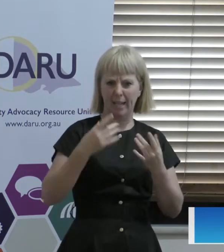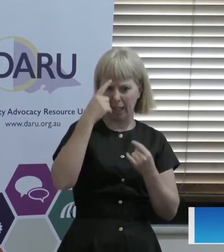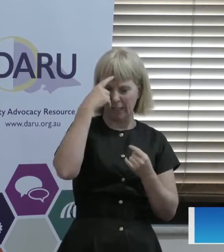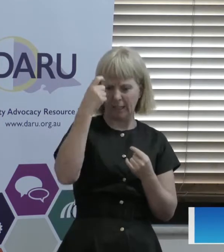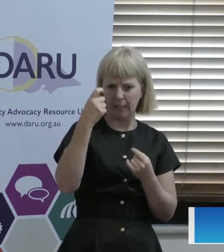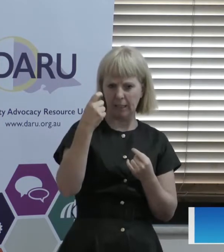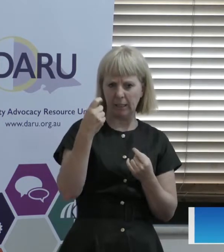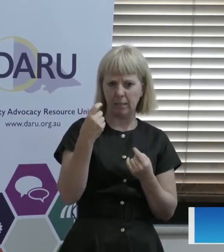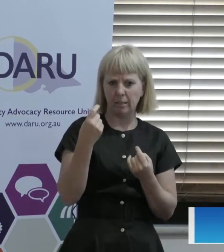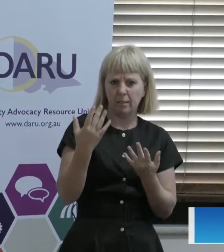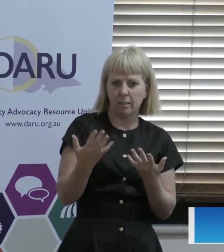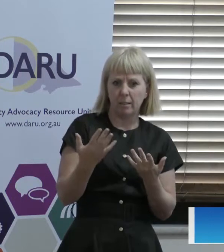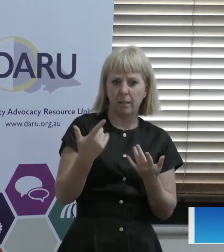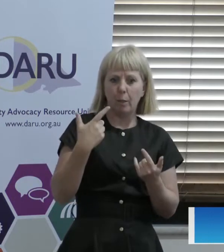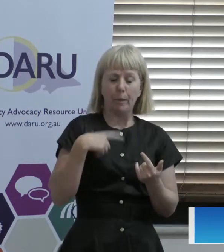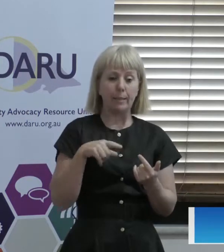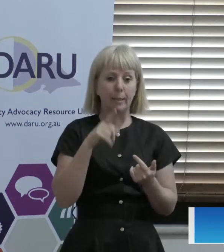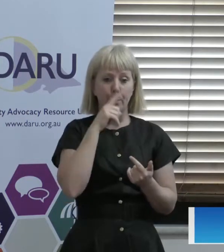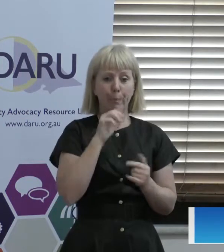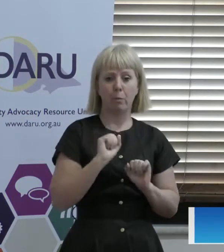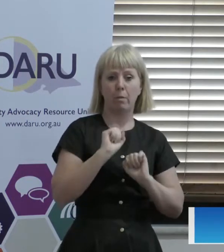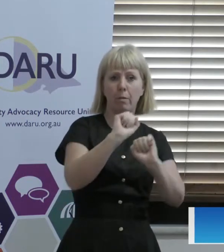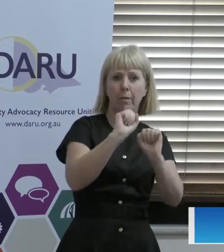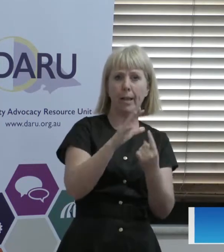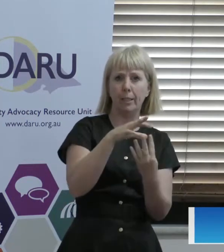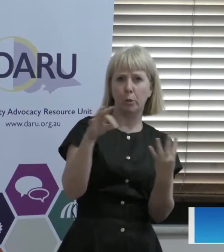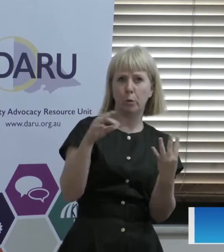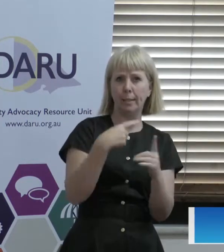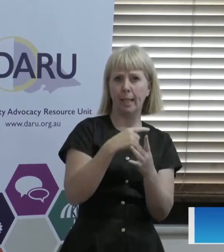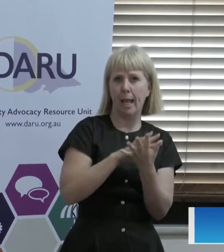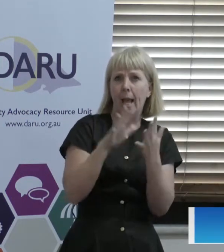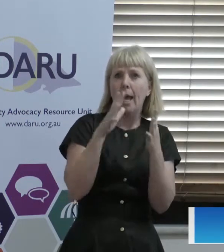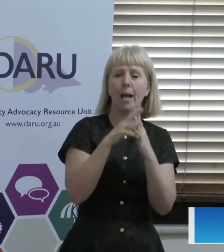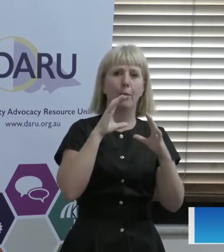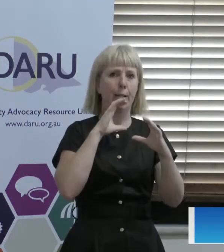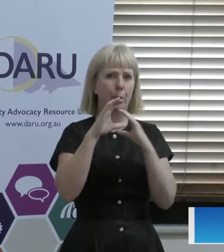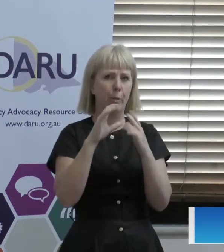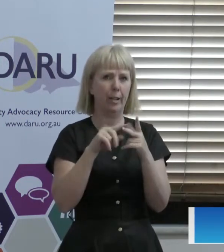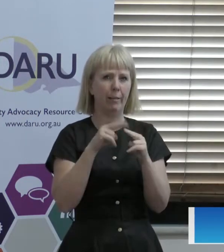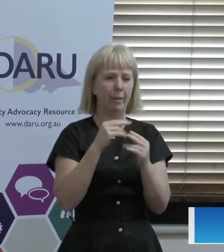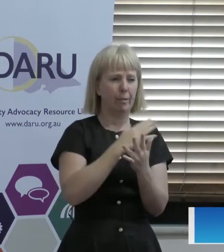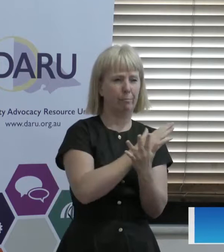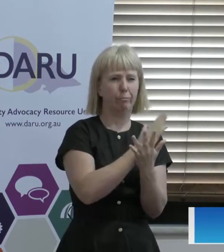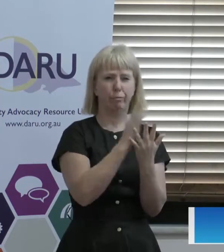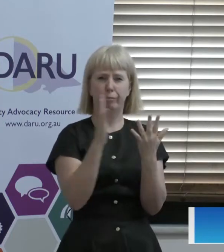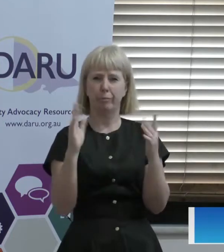this? It is people's choice how they communicate, and when you've got a vast array of communication